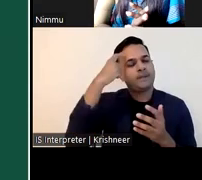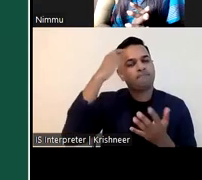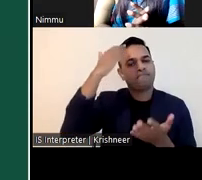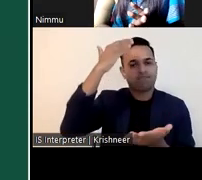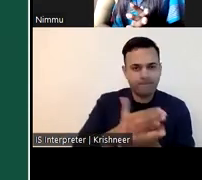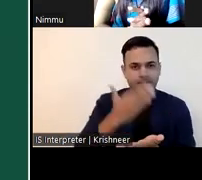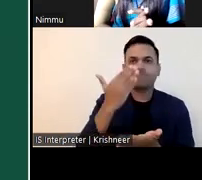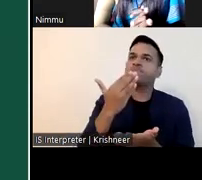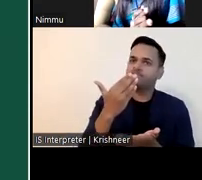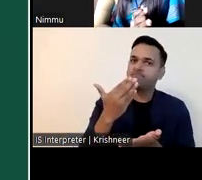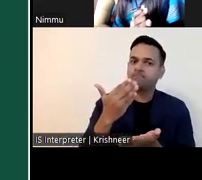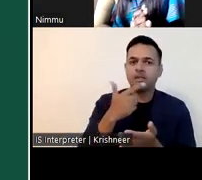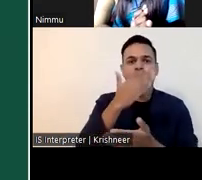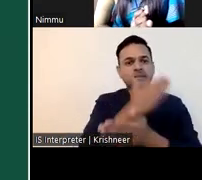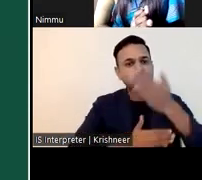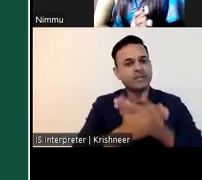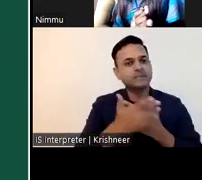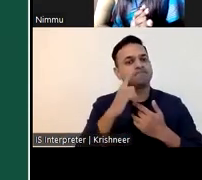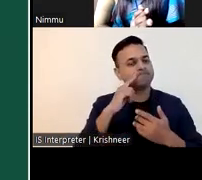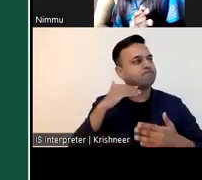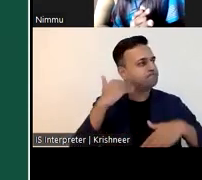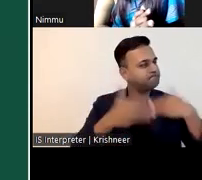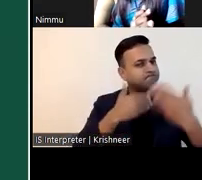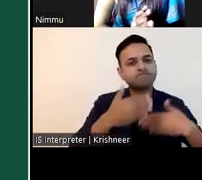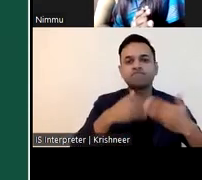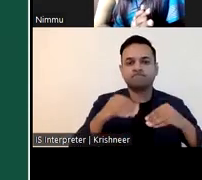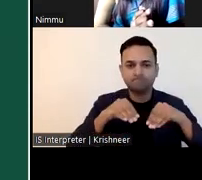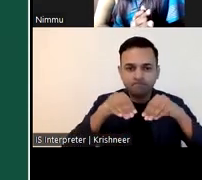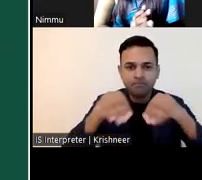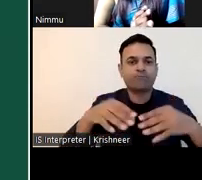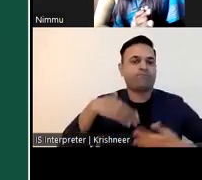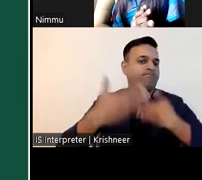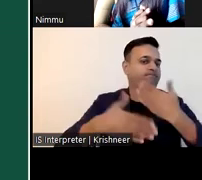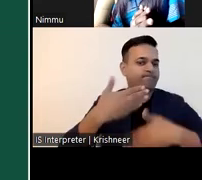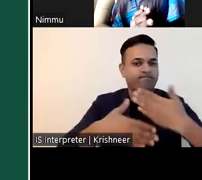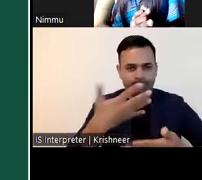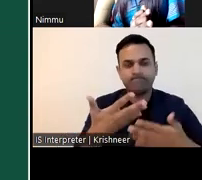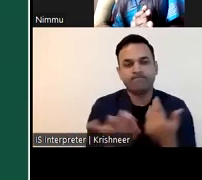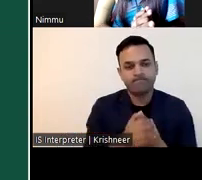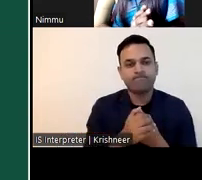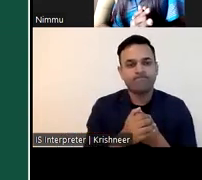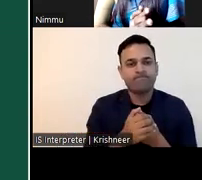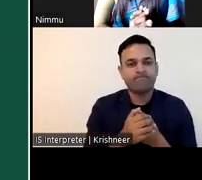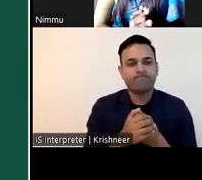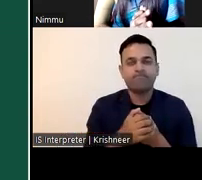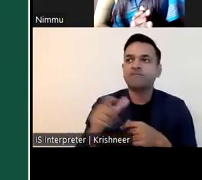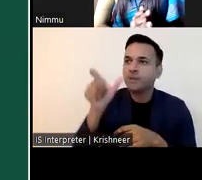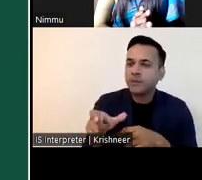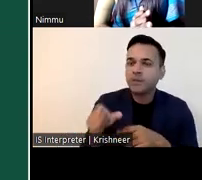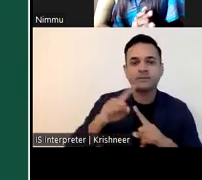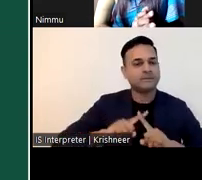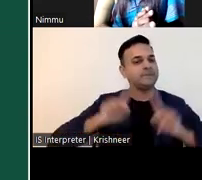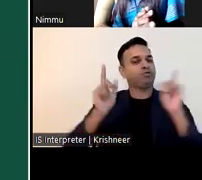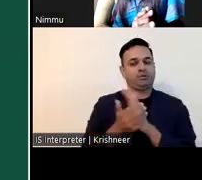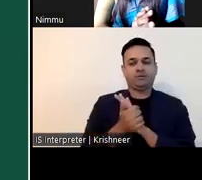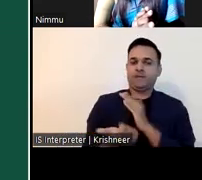with differently able. You are something unique that you can do something better. So with this my presentation, I would